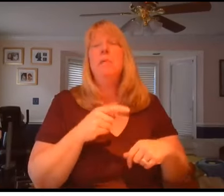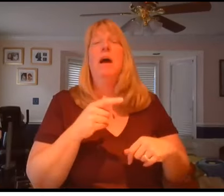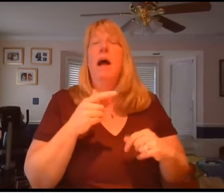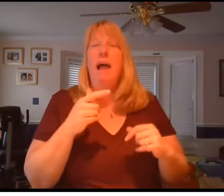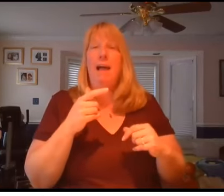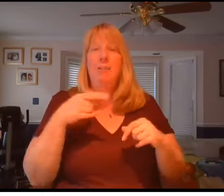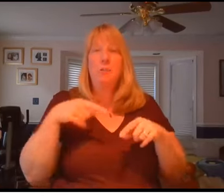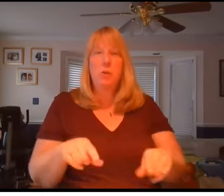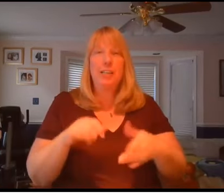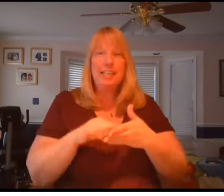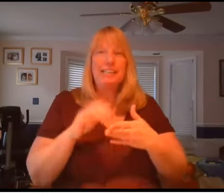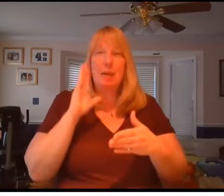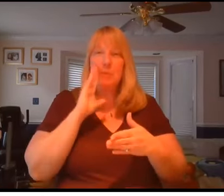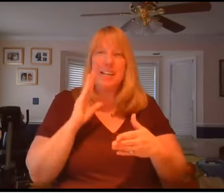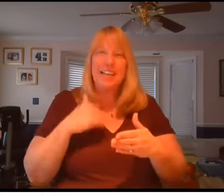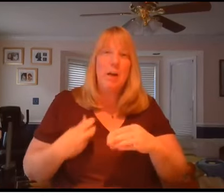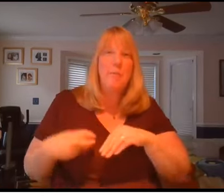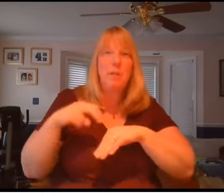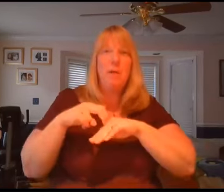is we have to go back in time.